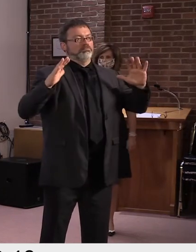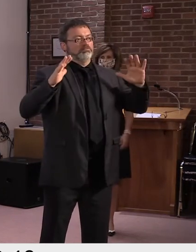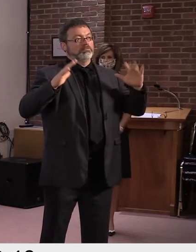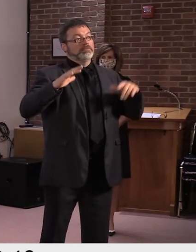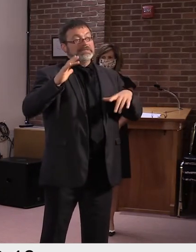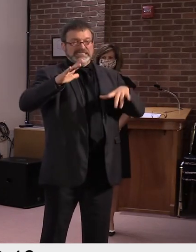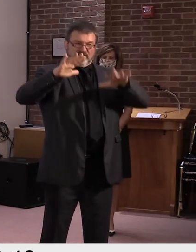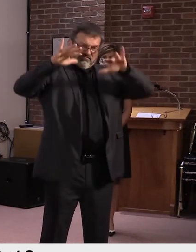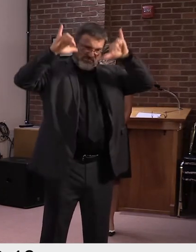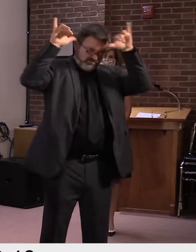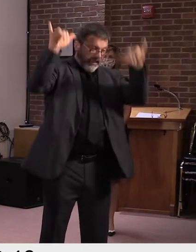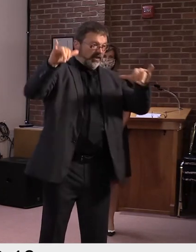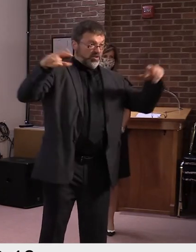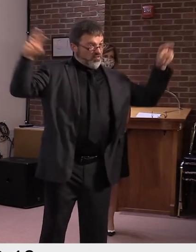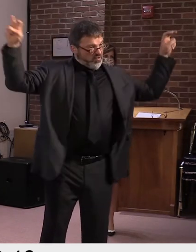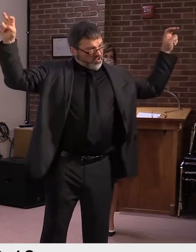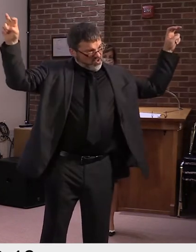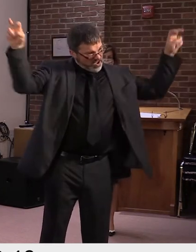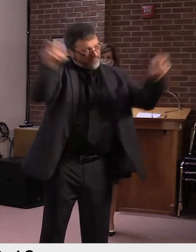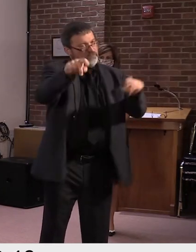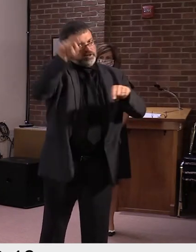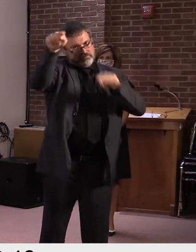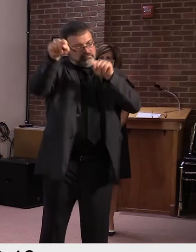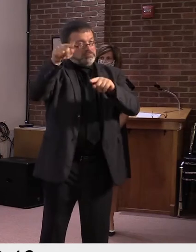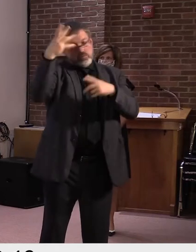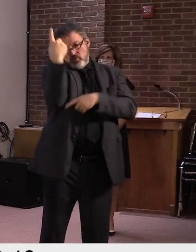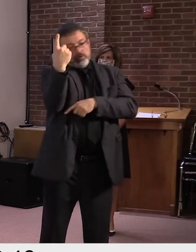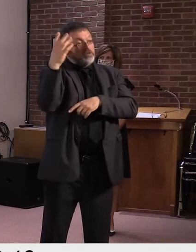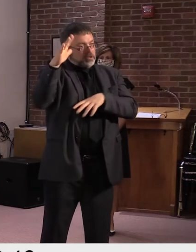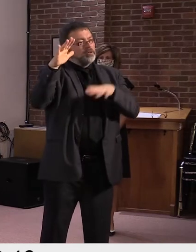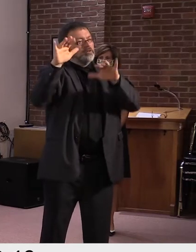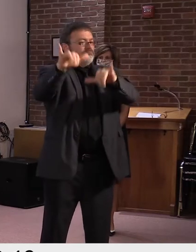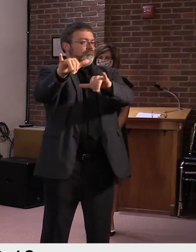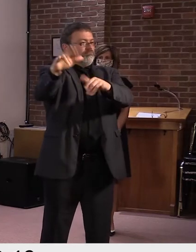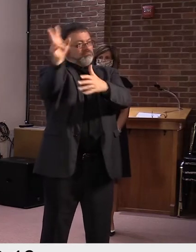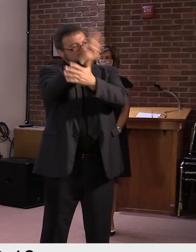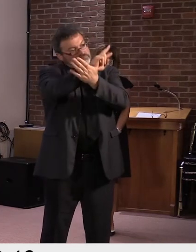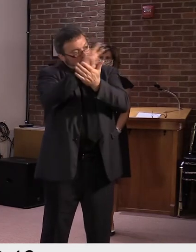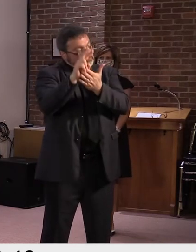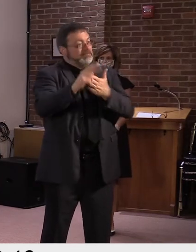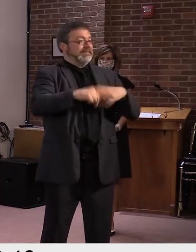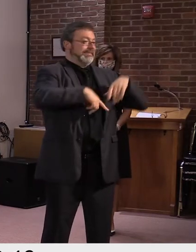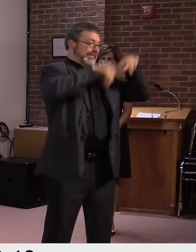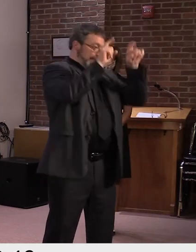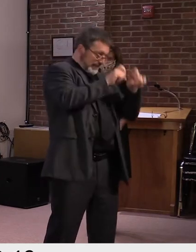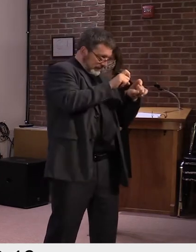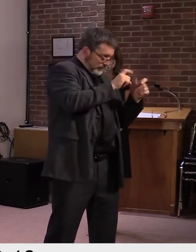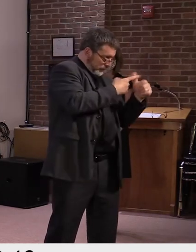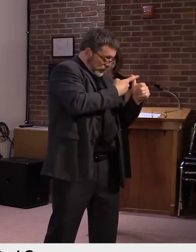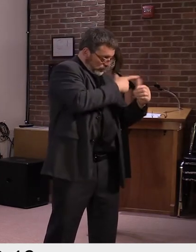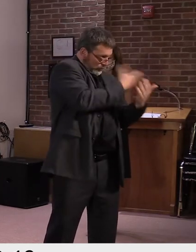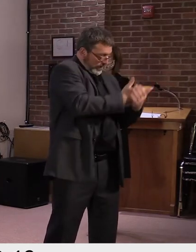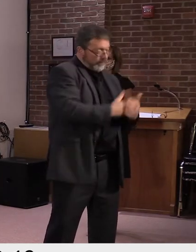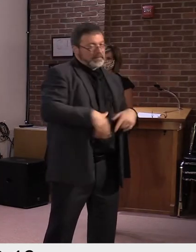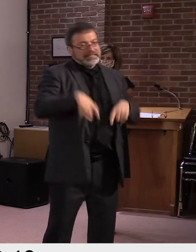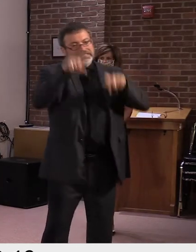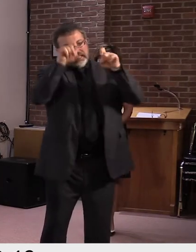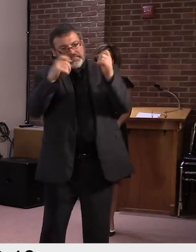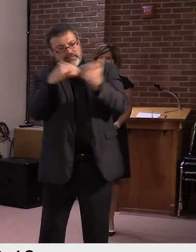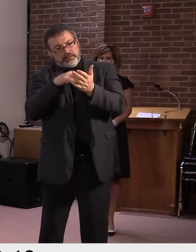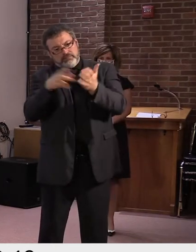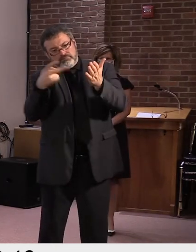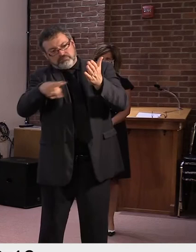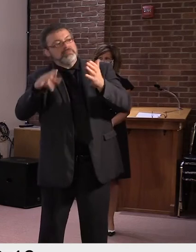single cell for 14 days, and you would be multiple day tested during that time period.